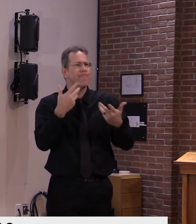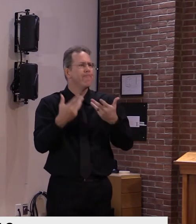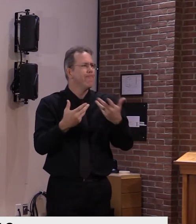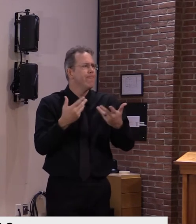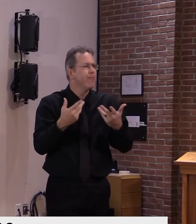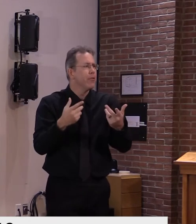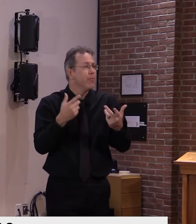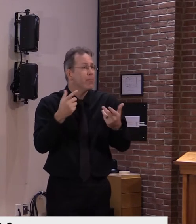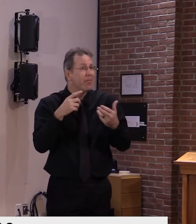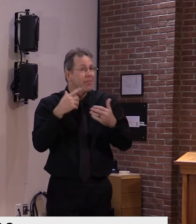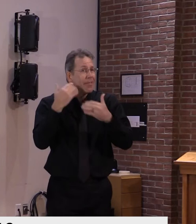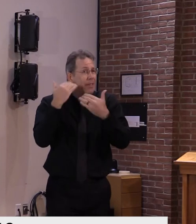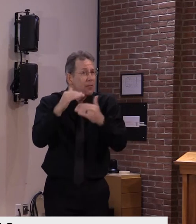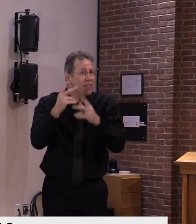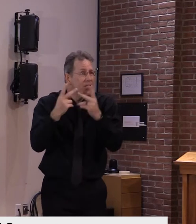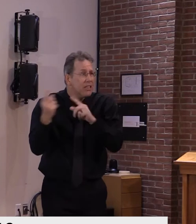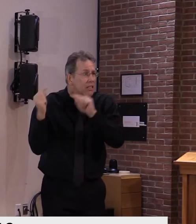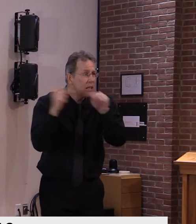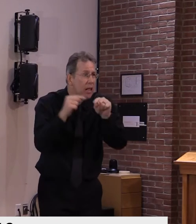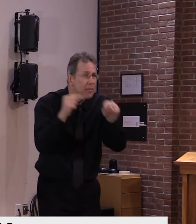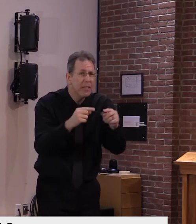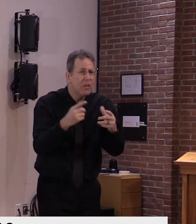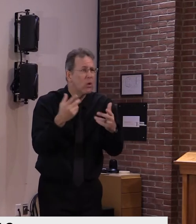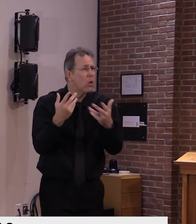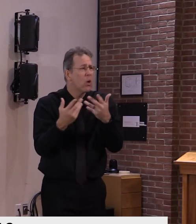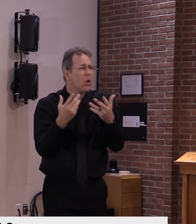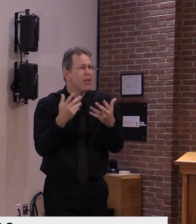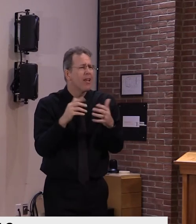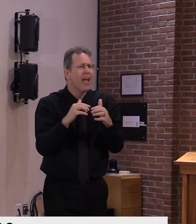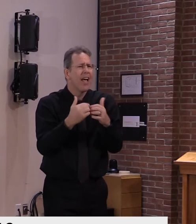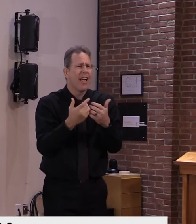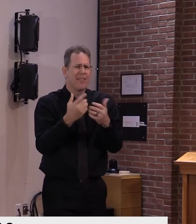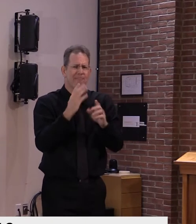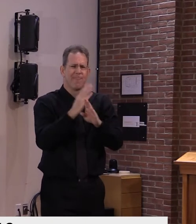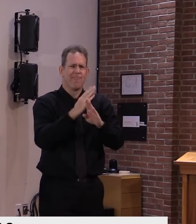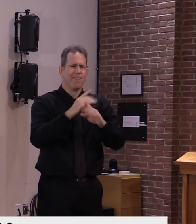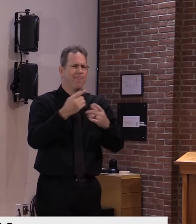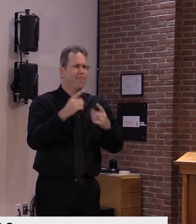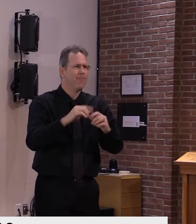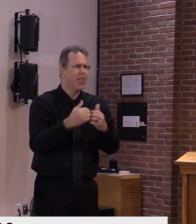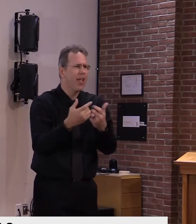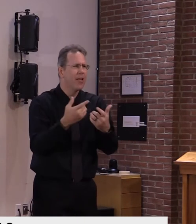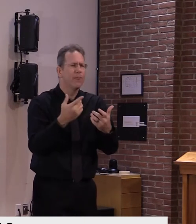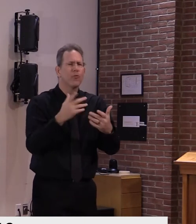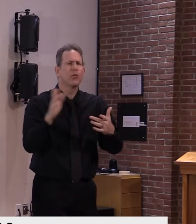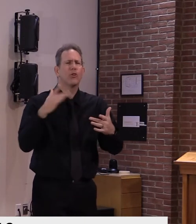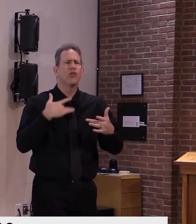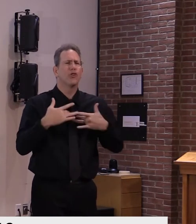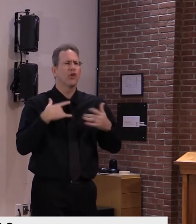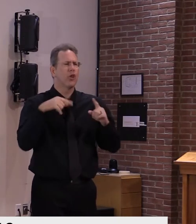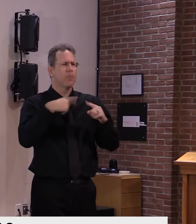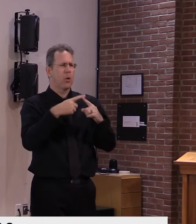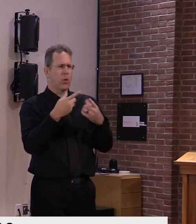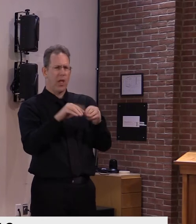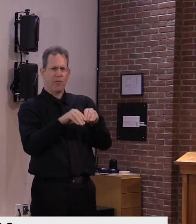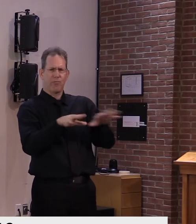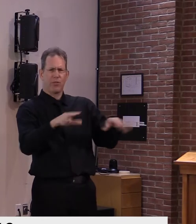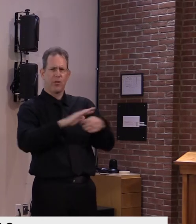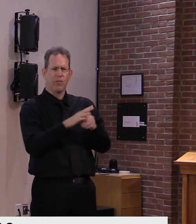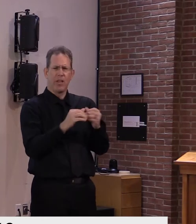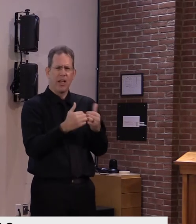be the problem here? I mean, what's the concern as far as where we're at with that?